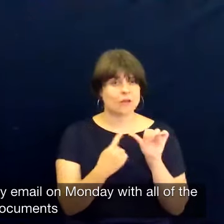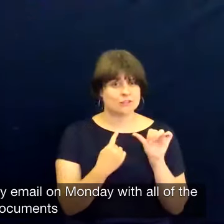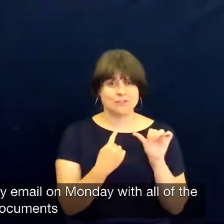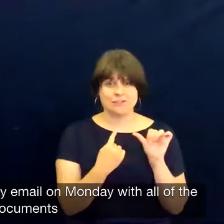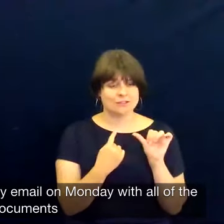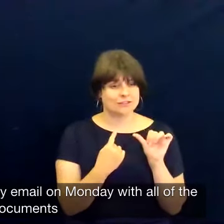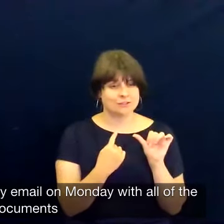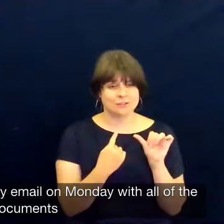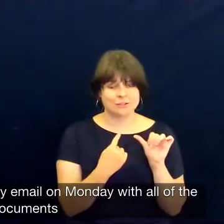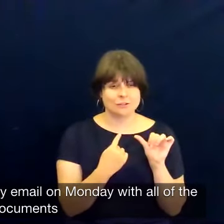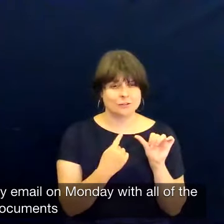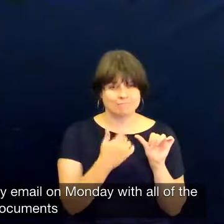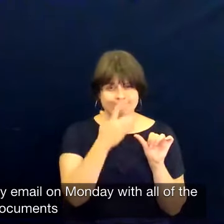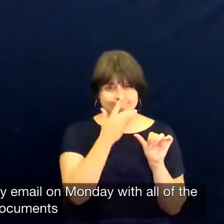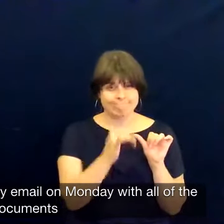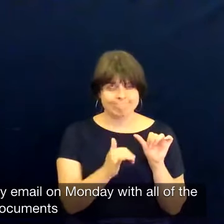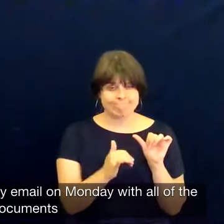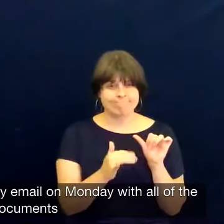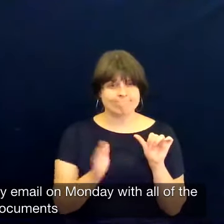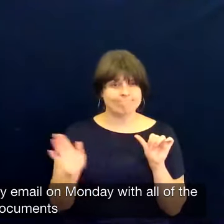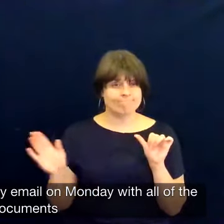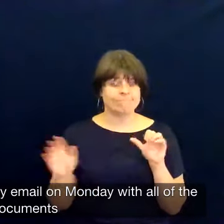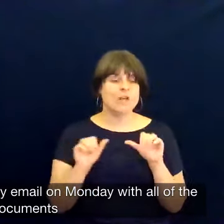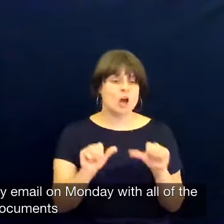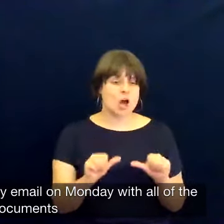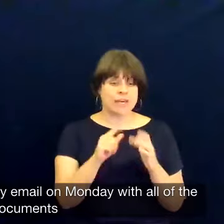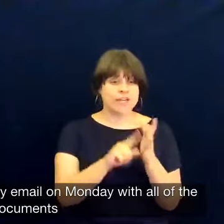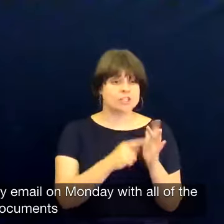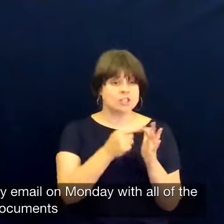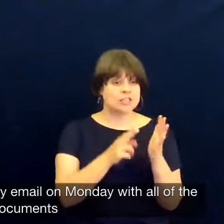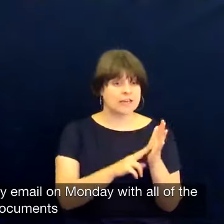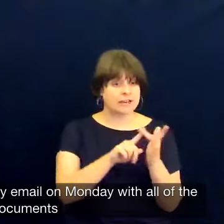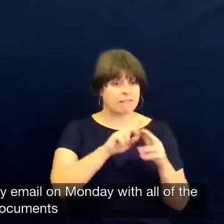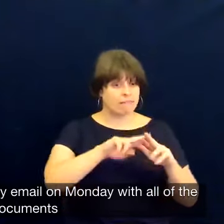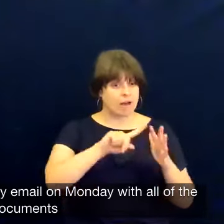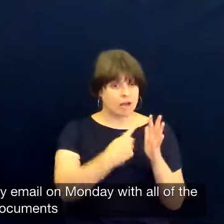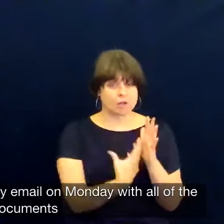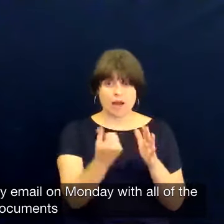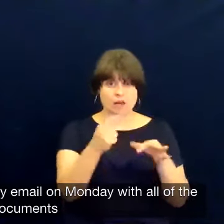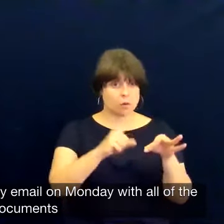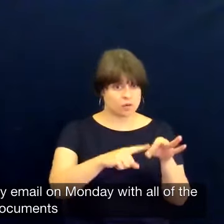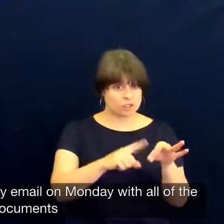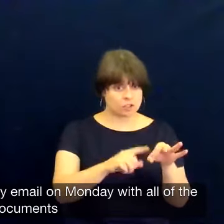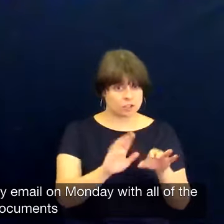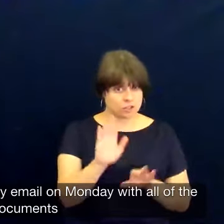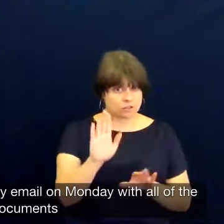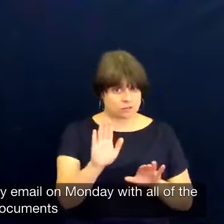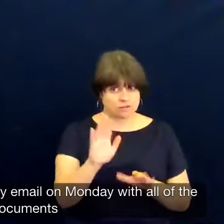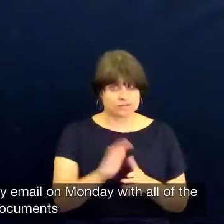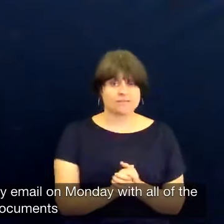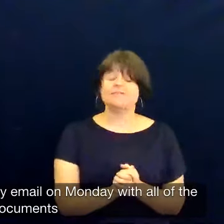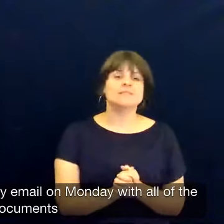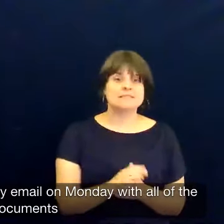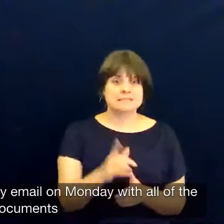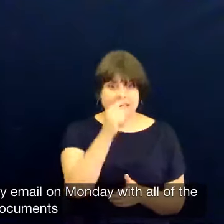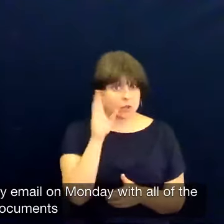does post, I'll let you know. Okay. All right, Jennifer, did you have a question? Okay, come in. Can you